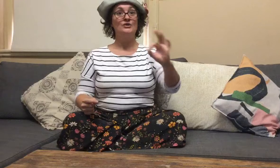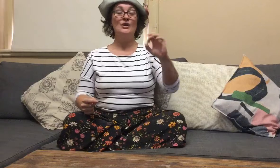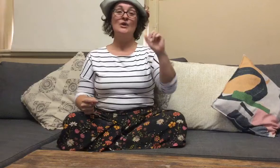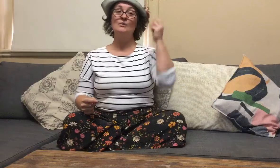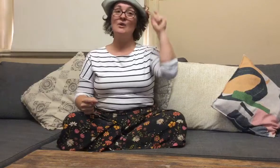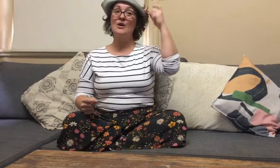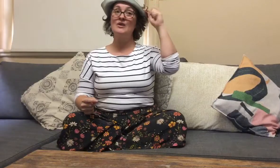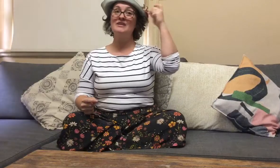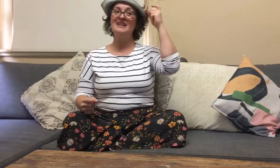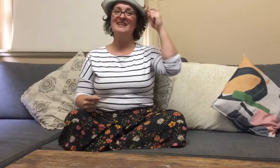Don't worry